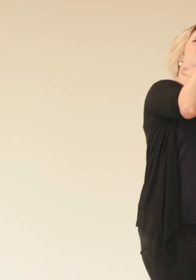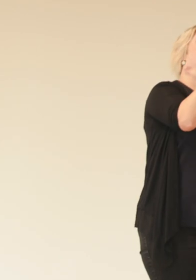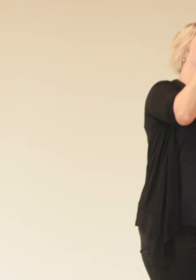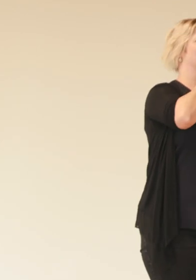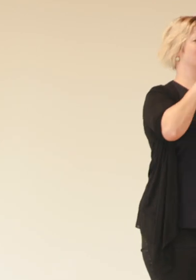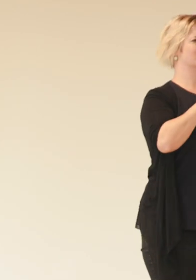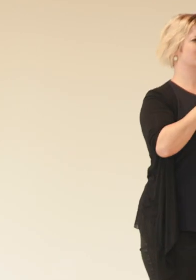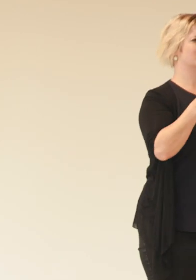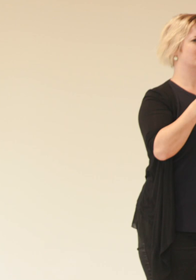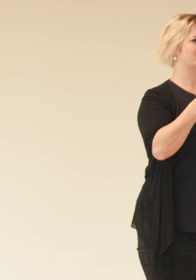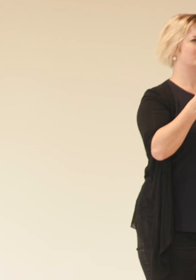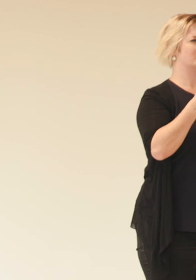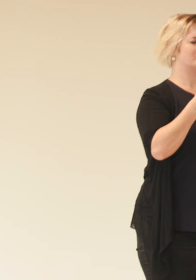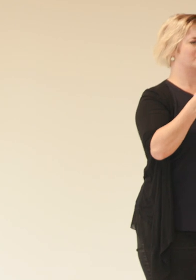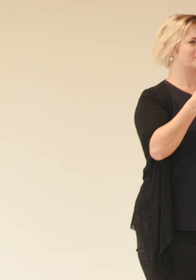that says,